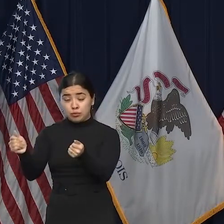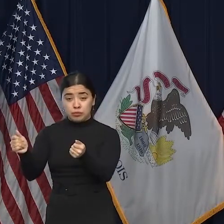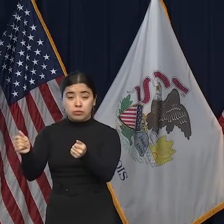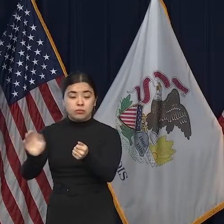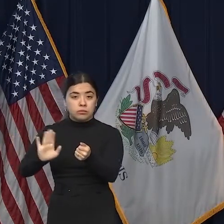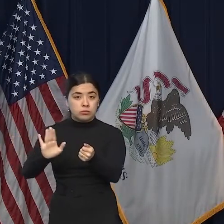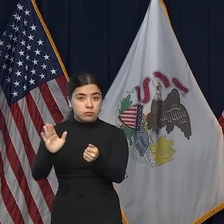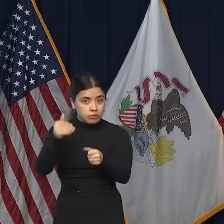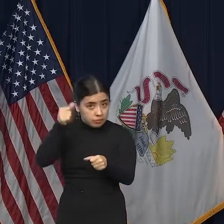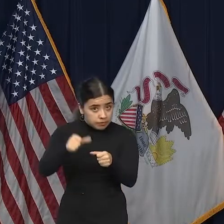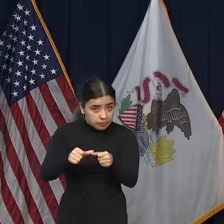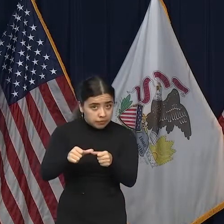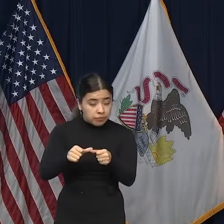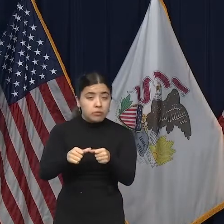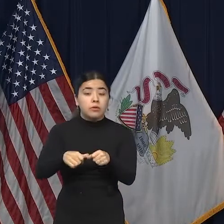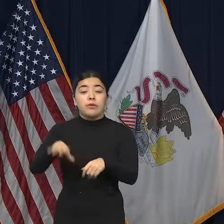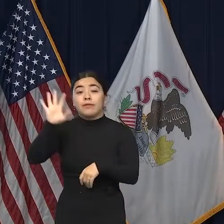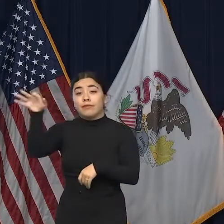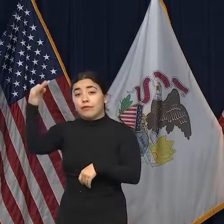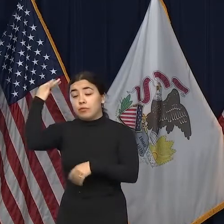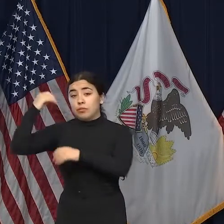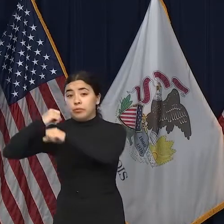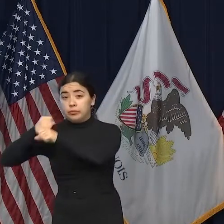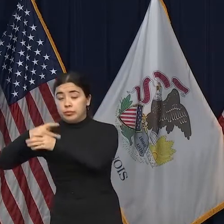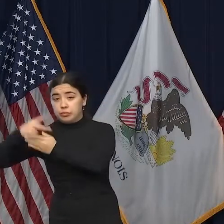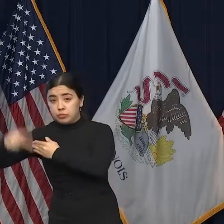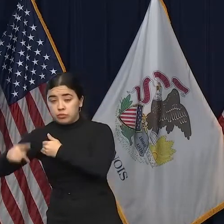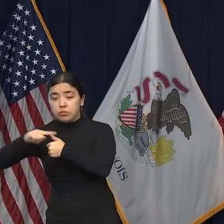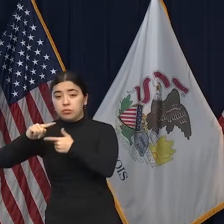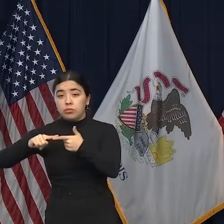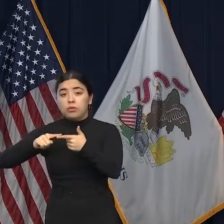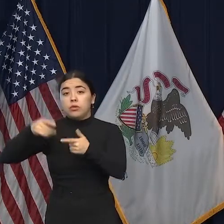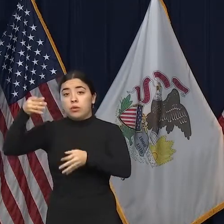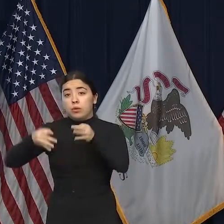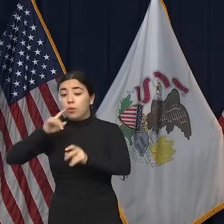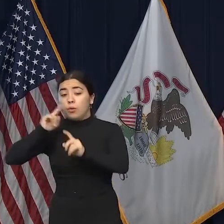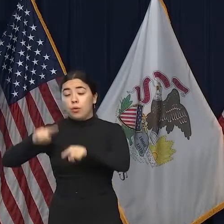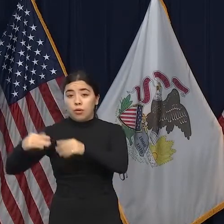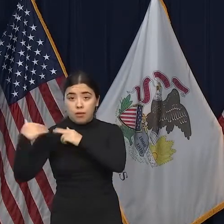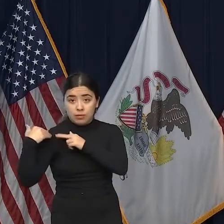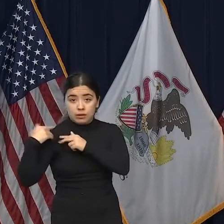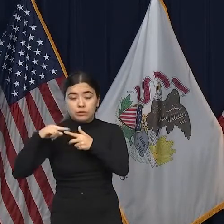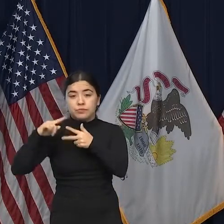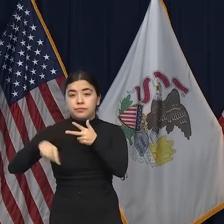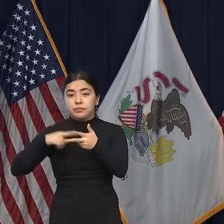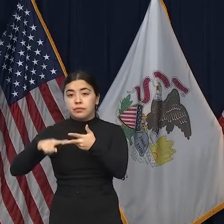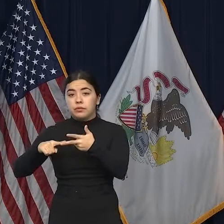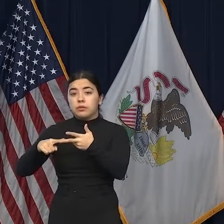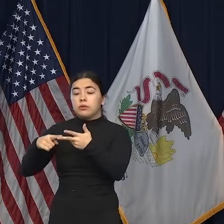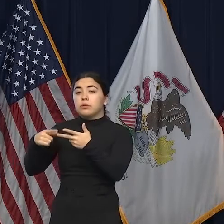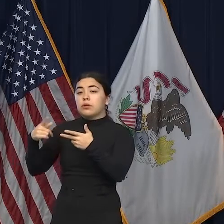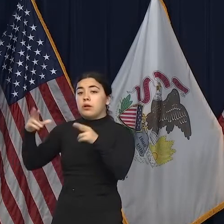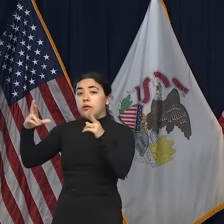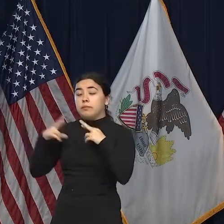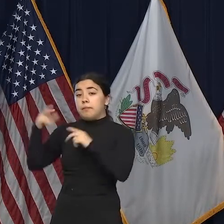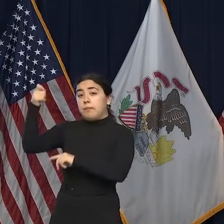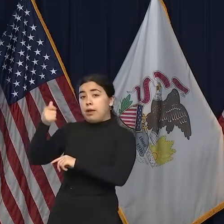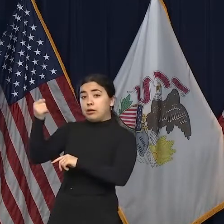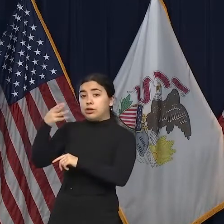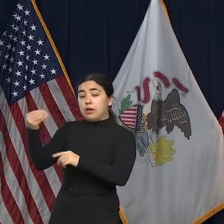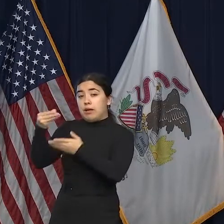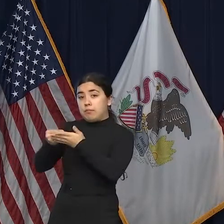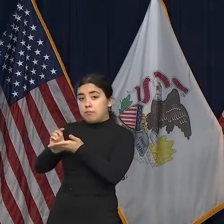protected programs, court-ordered obligations, and our bond and pension debt, we would have to reduce